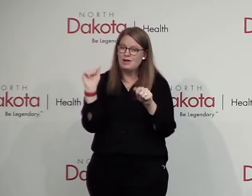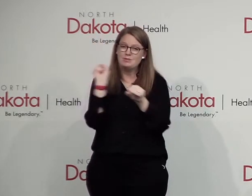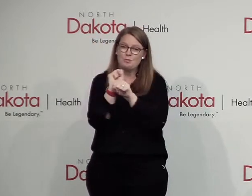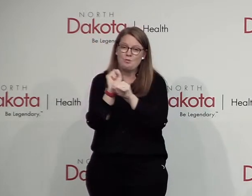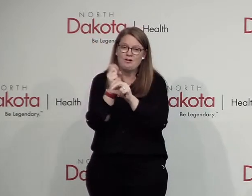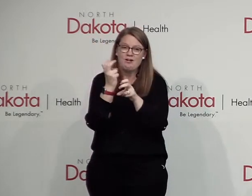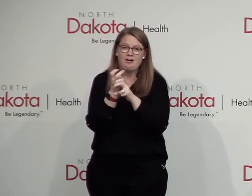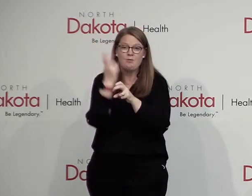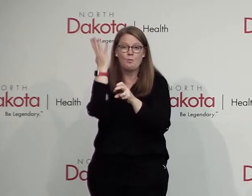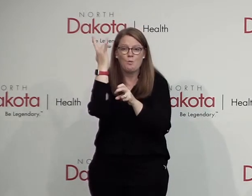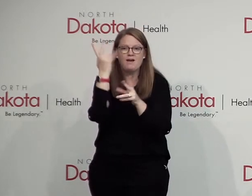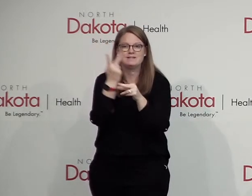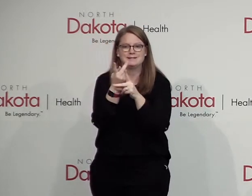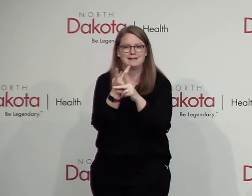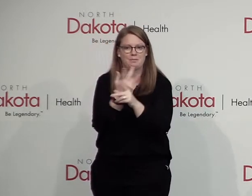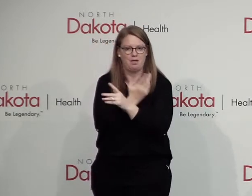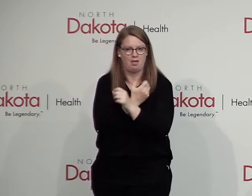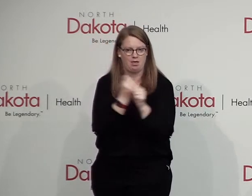state.